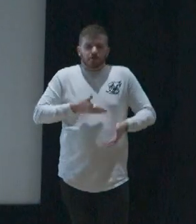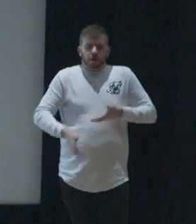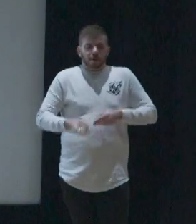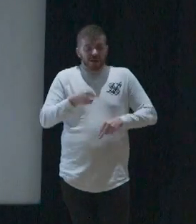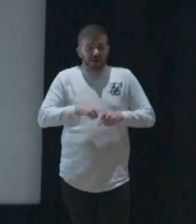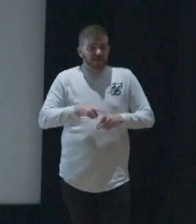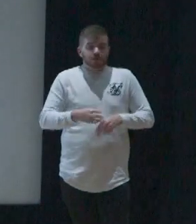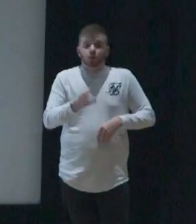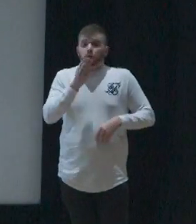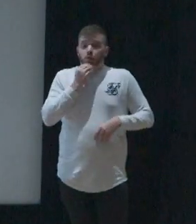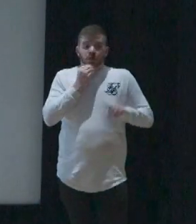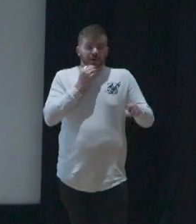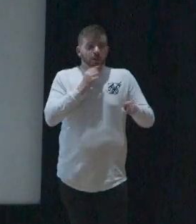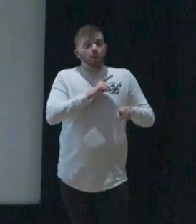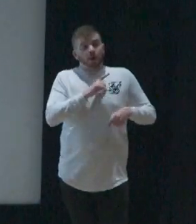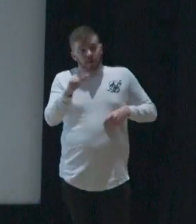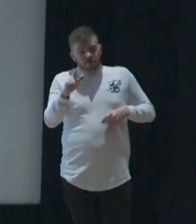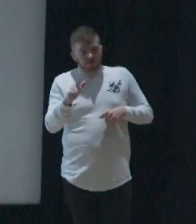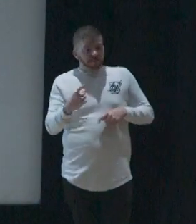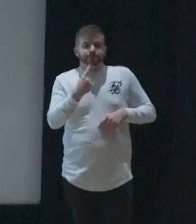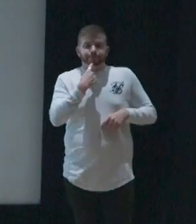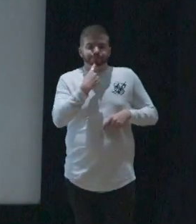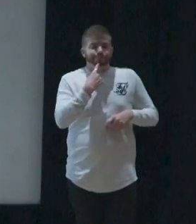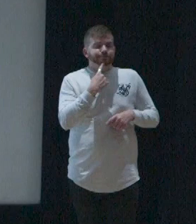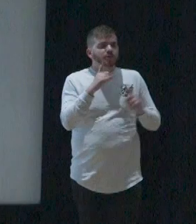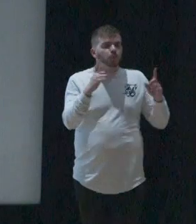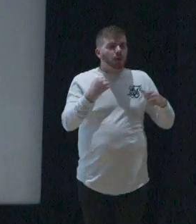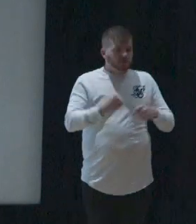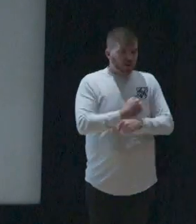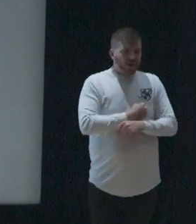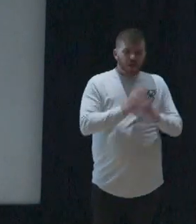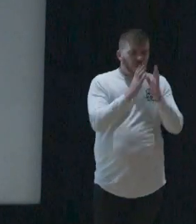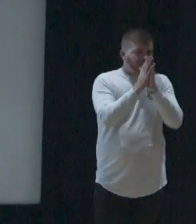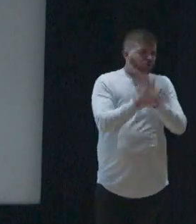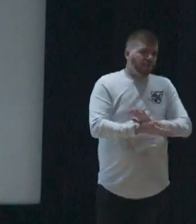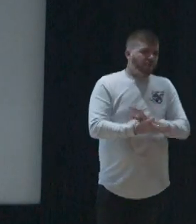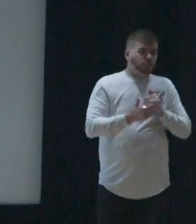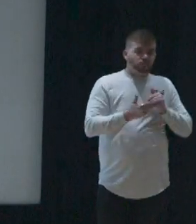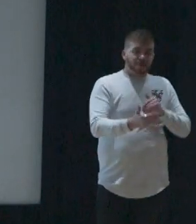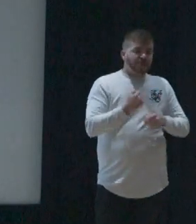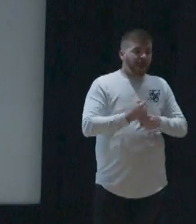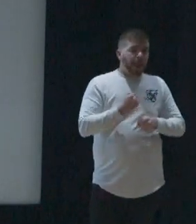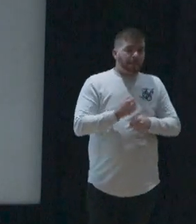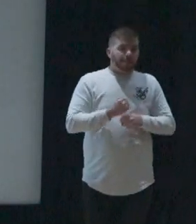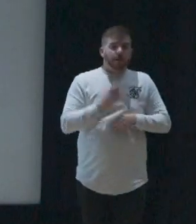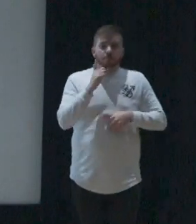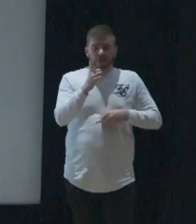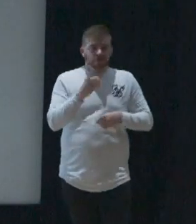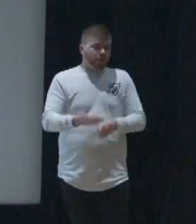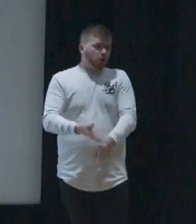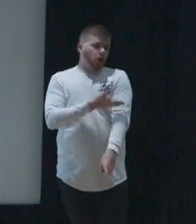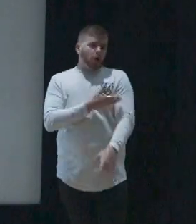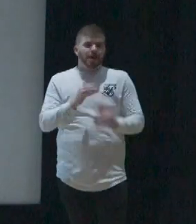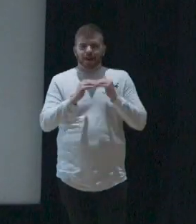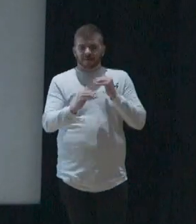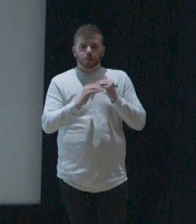they fire it off then or later on, they're just literally getting a taste of what it does, and it won't disrupt the rest of the gameplay. But for some of the earlier levels of the game, we